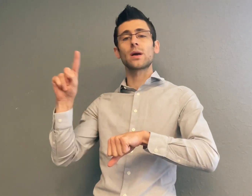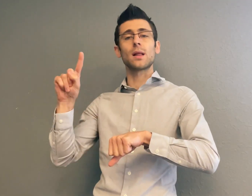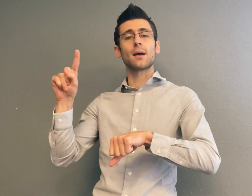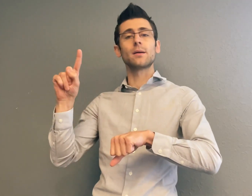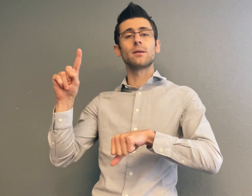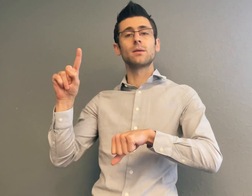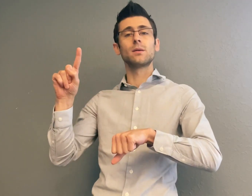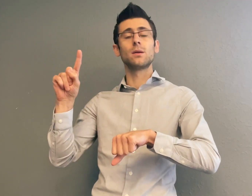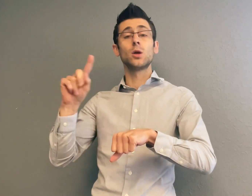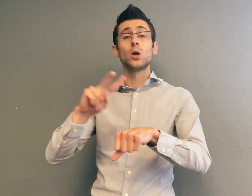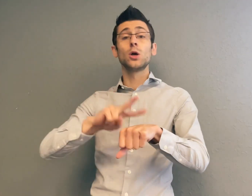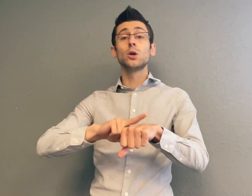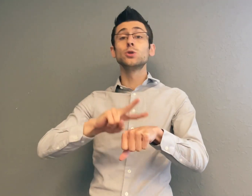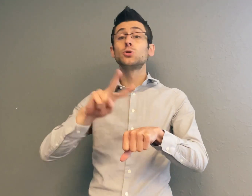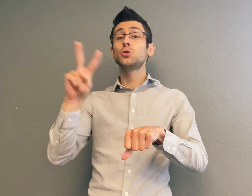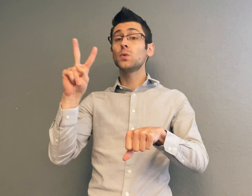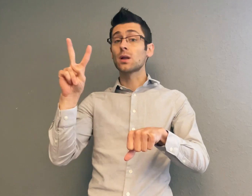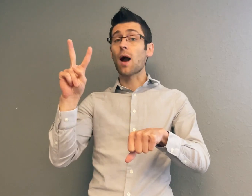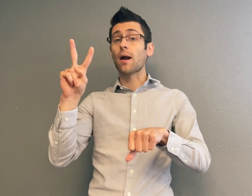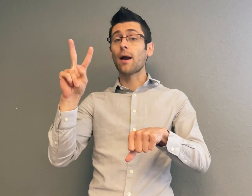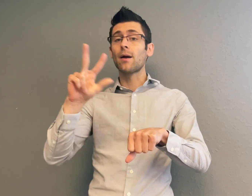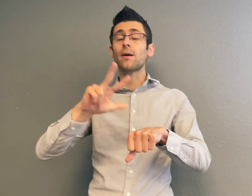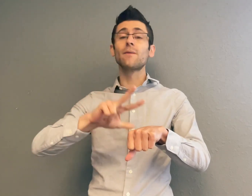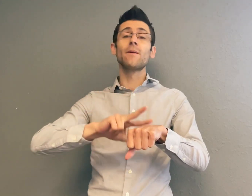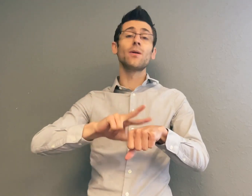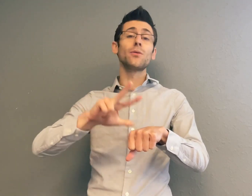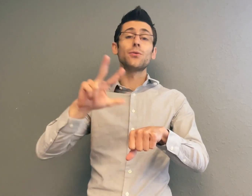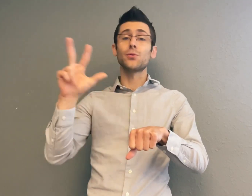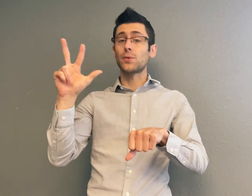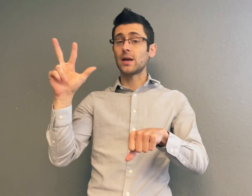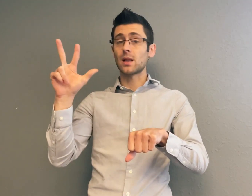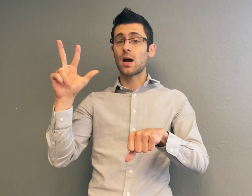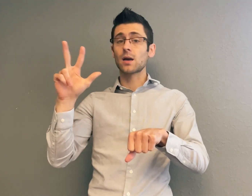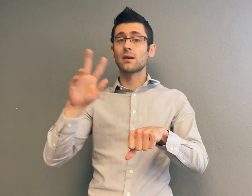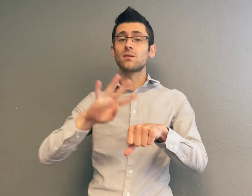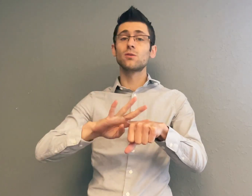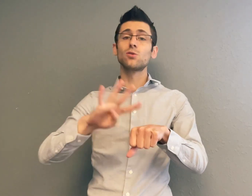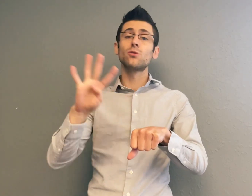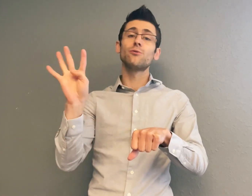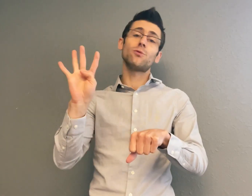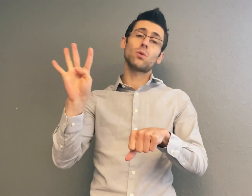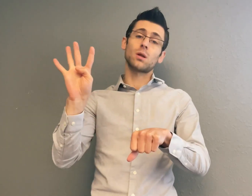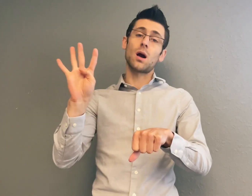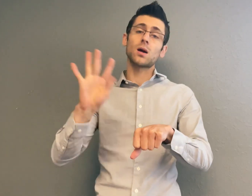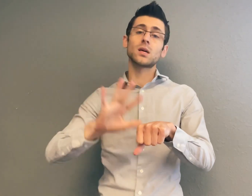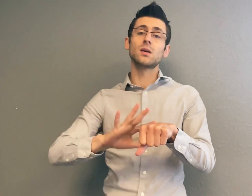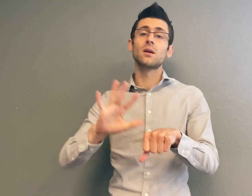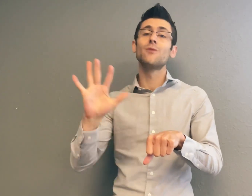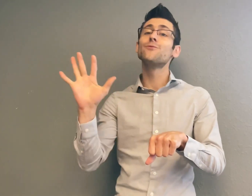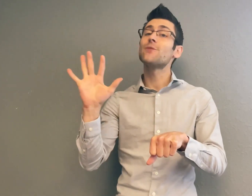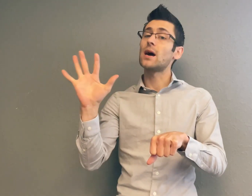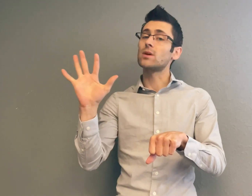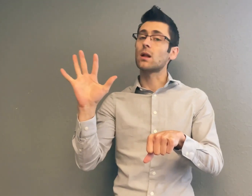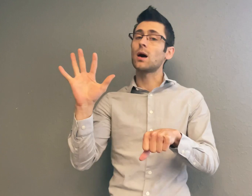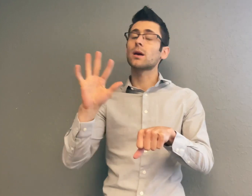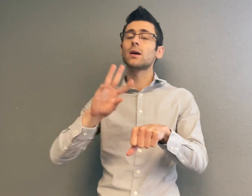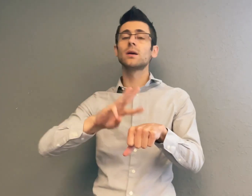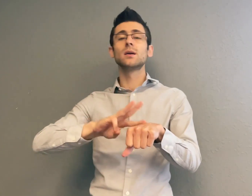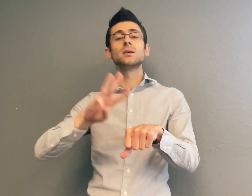o'clock, 2 o'clock, 3 o'clock, 4 o'clock, 5 o'clock,